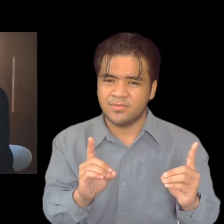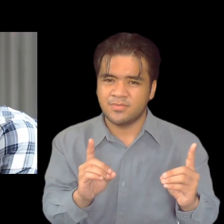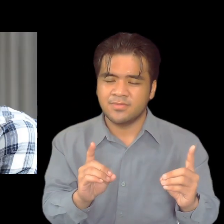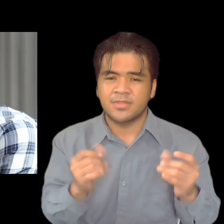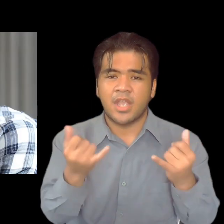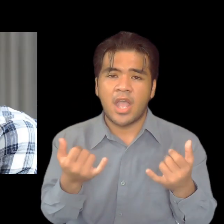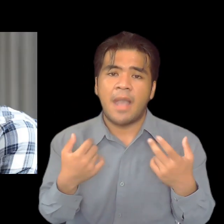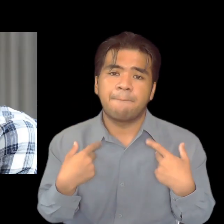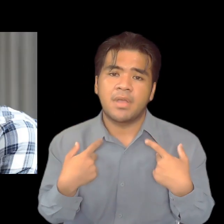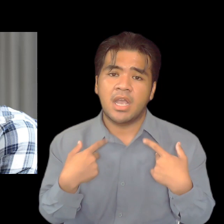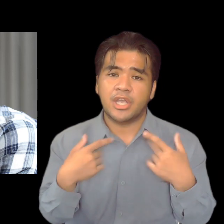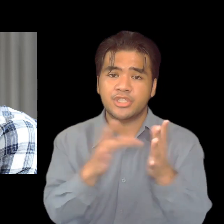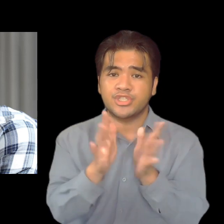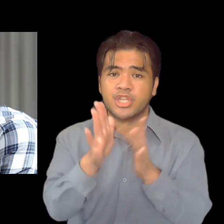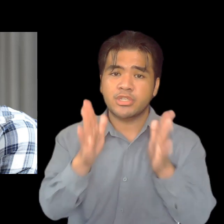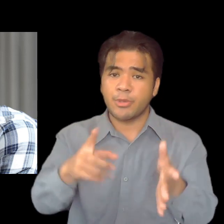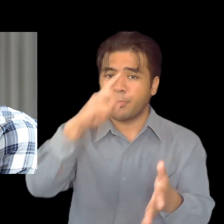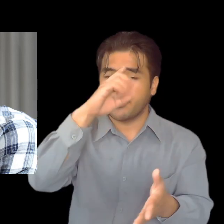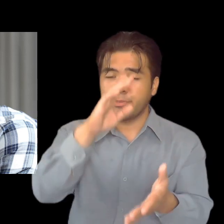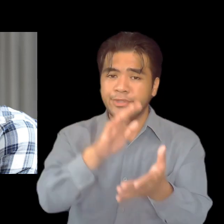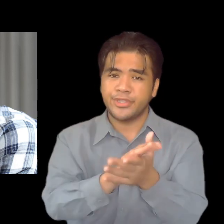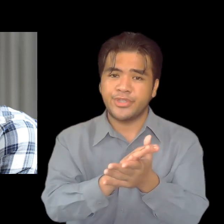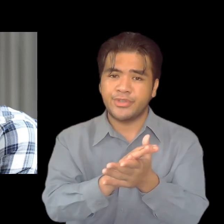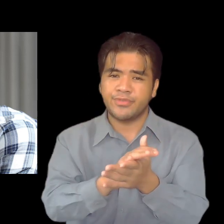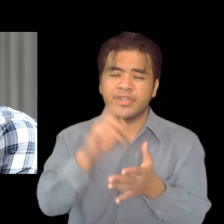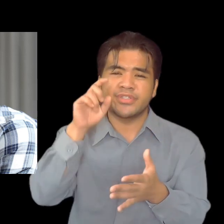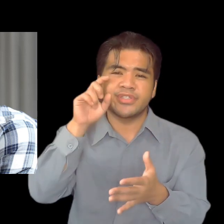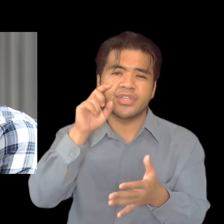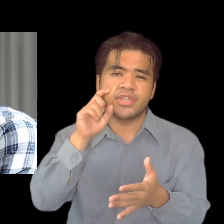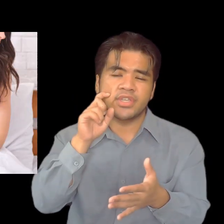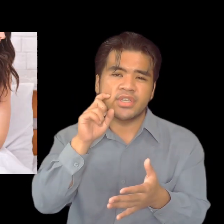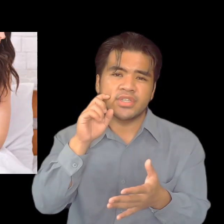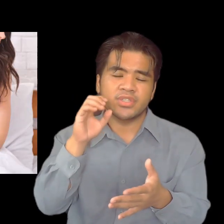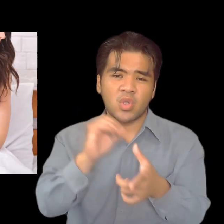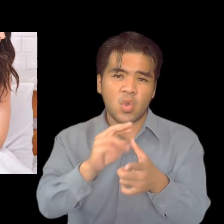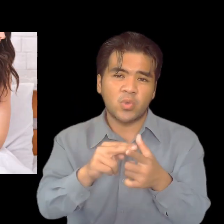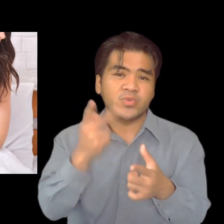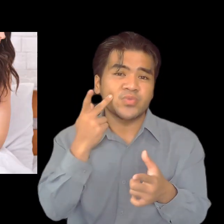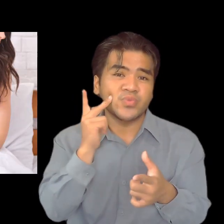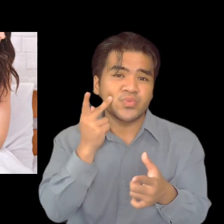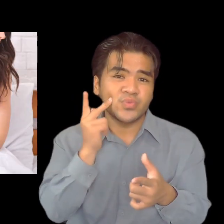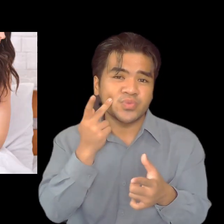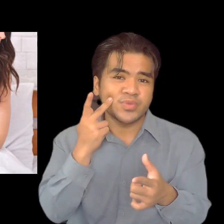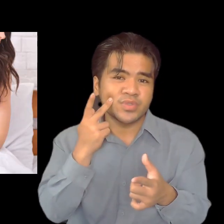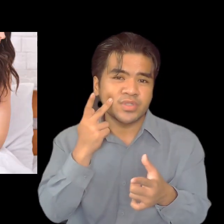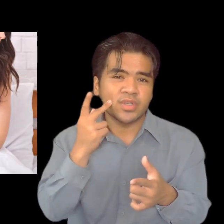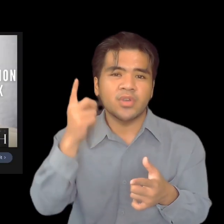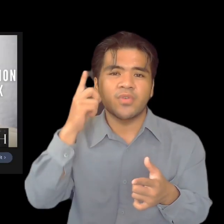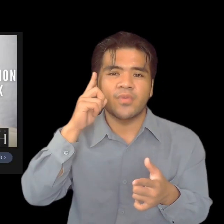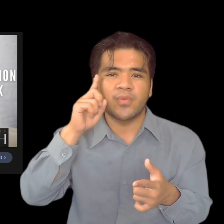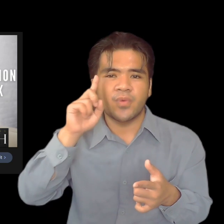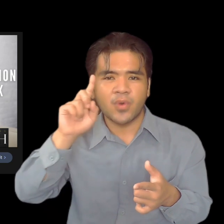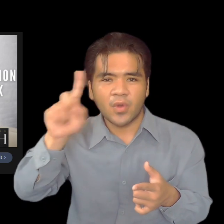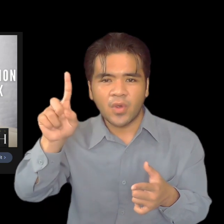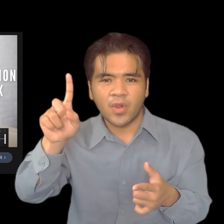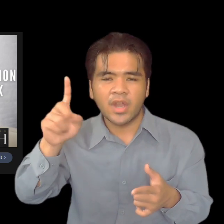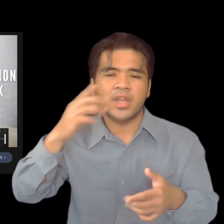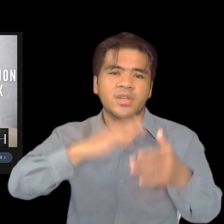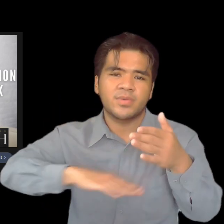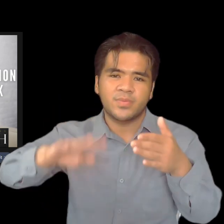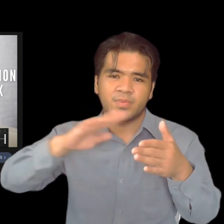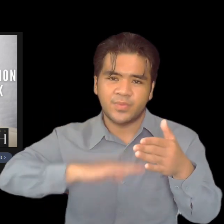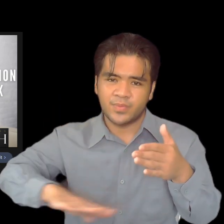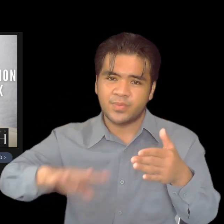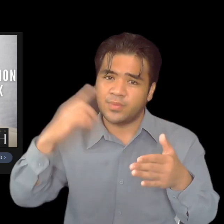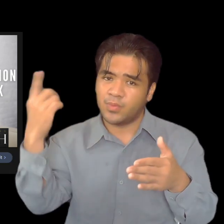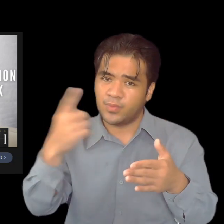God. Then, if oral sex is really against your conscience, then it's better just to not do it at all. There are also